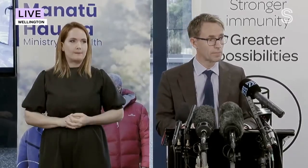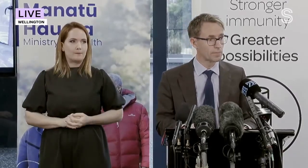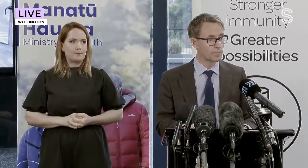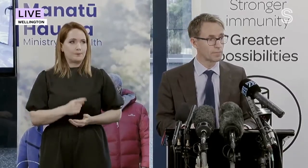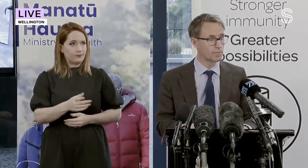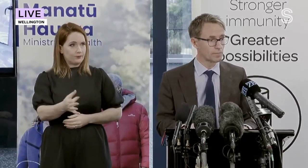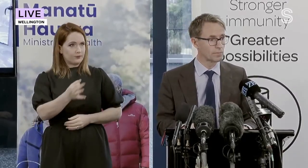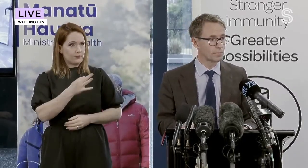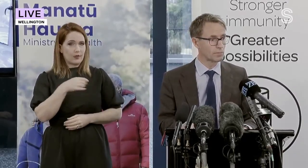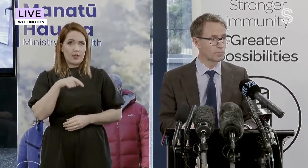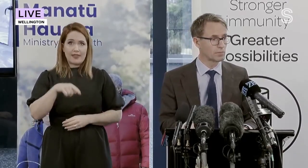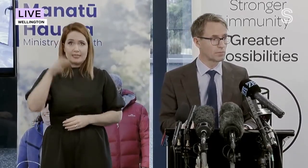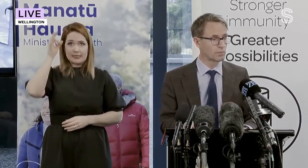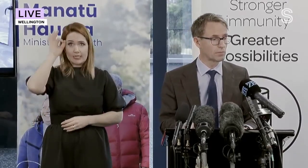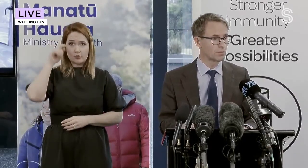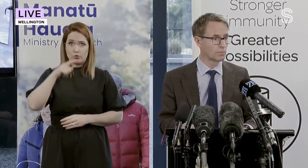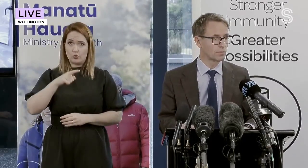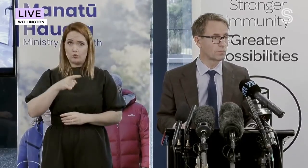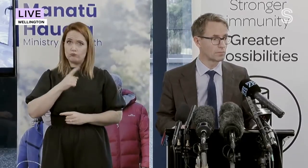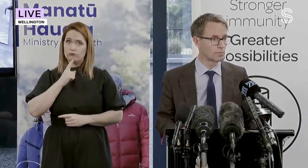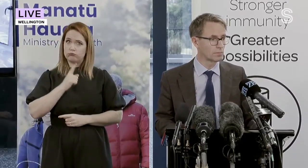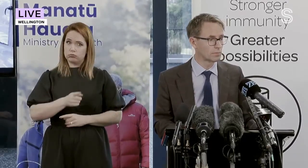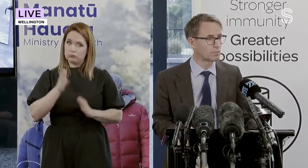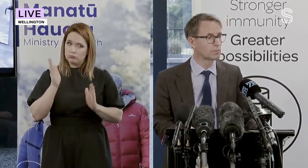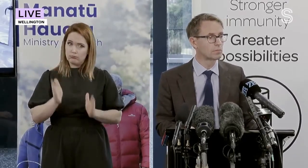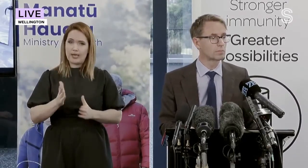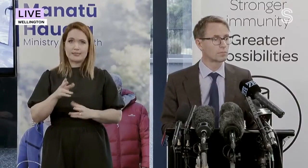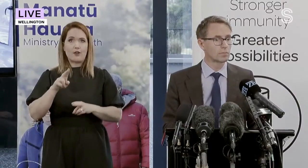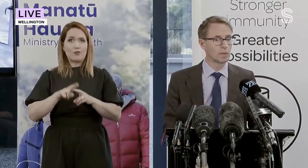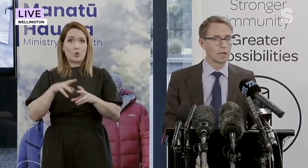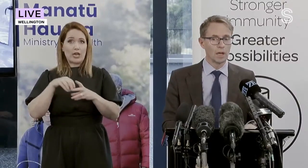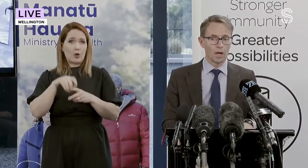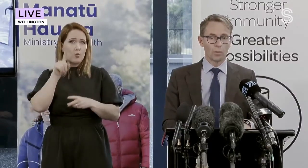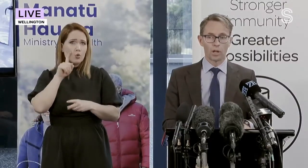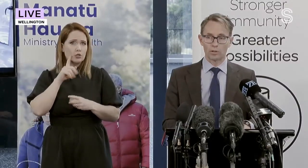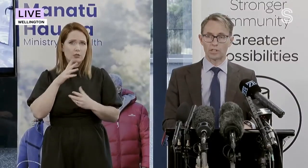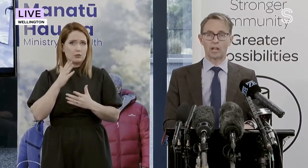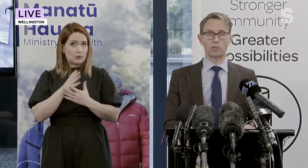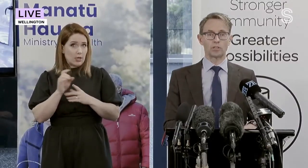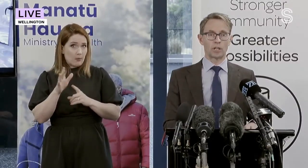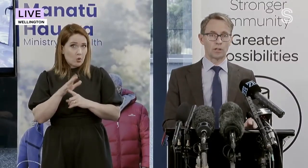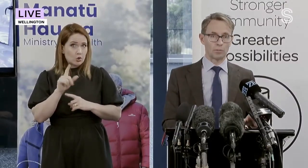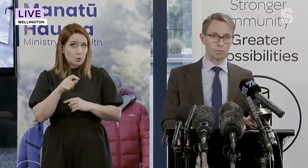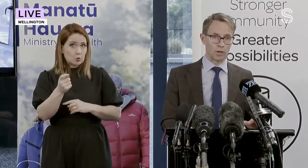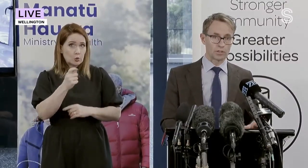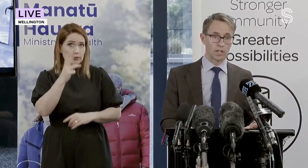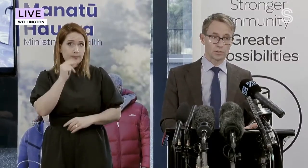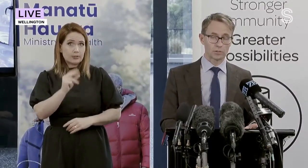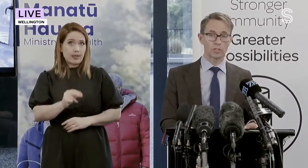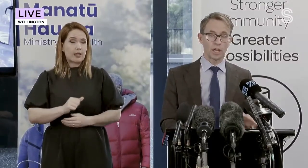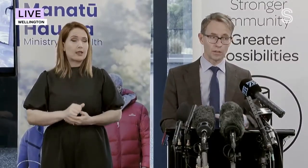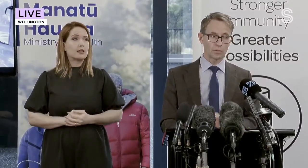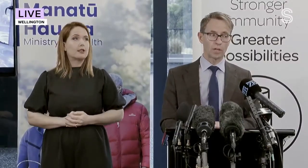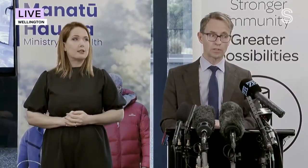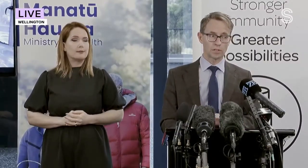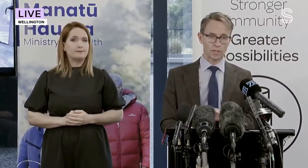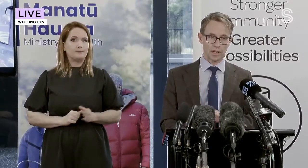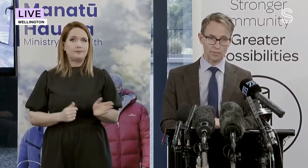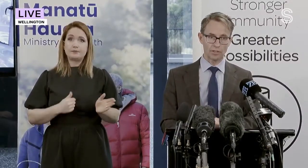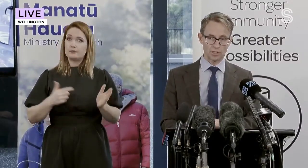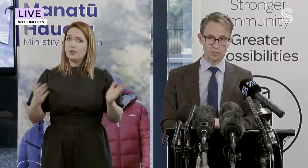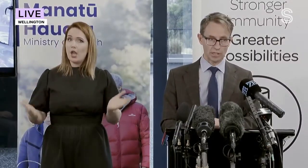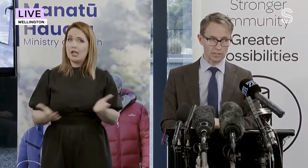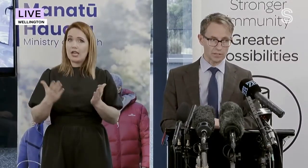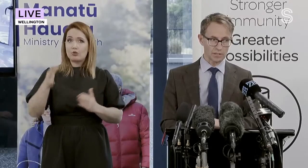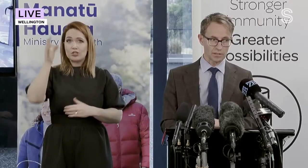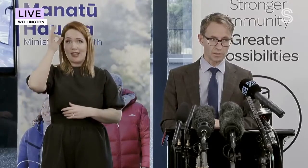these councils that you've mandated to get fluoridation do this as soon as possible? Well, I'd encourage those councils and the ones that I